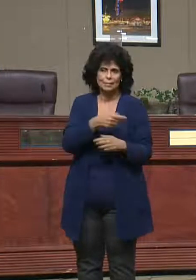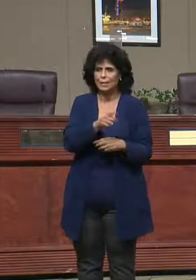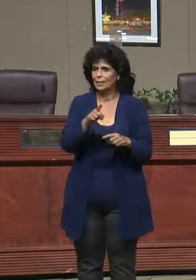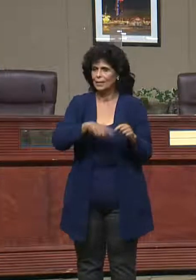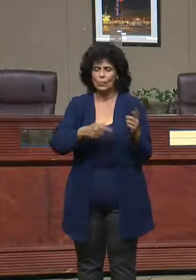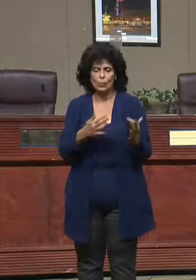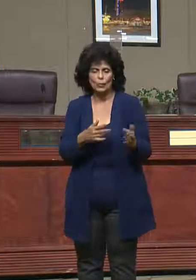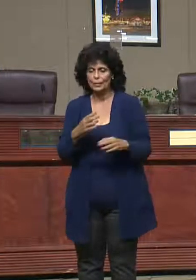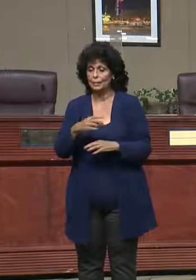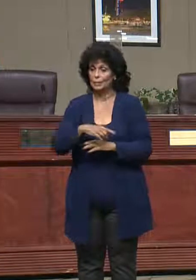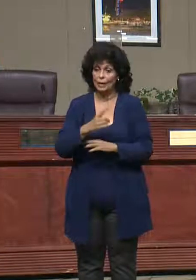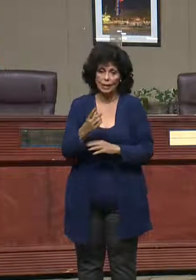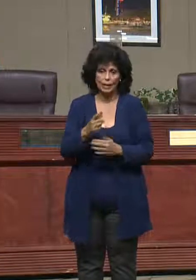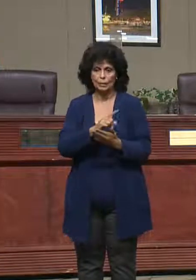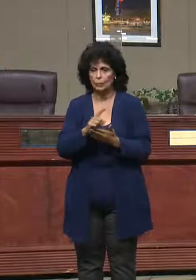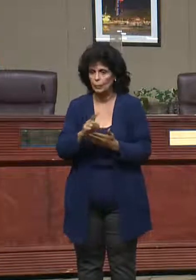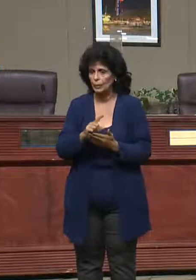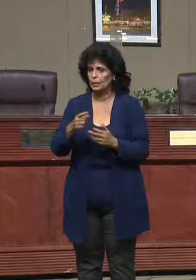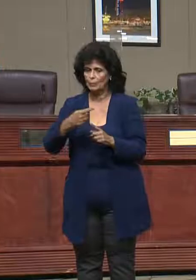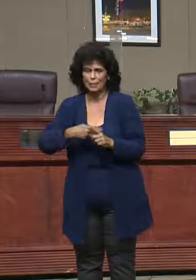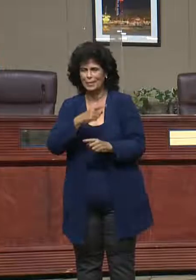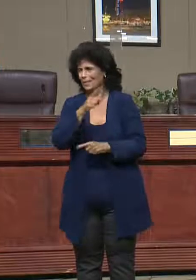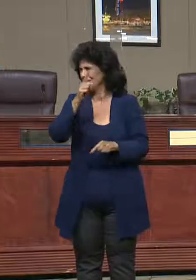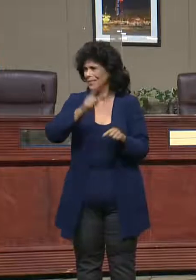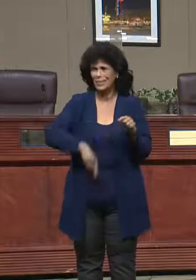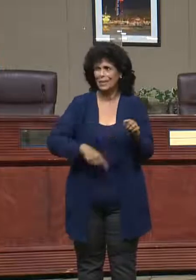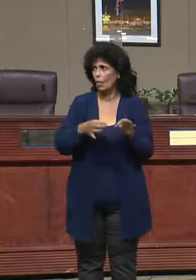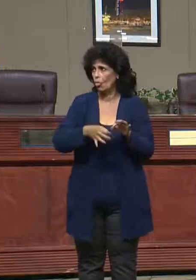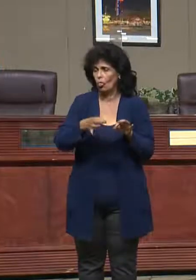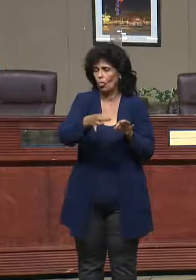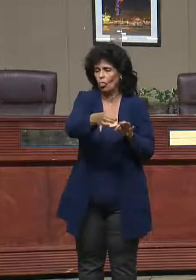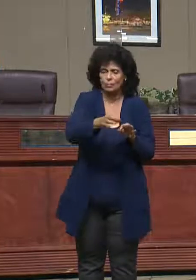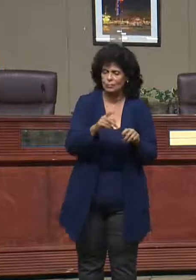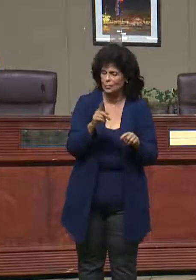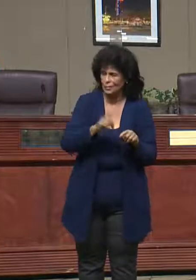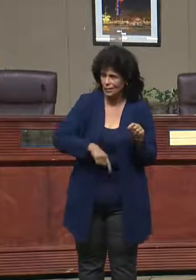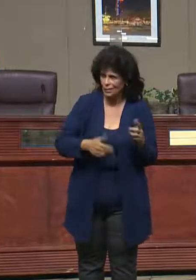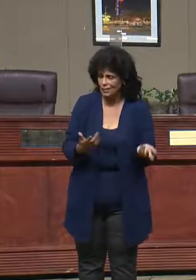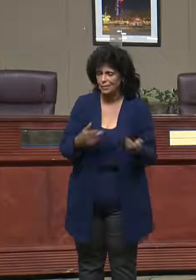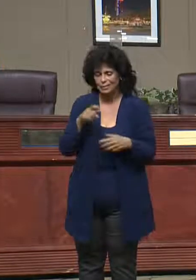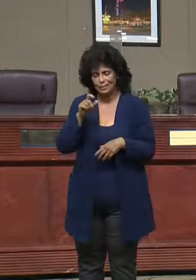months. They need help right now. So I know that if